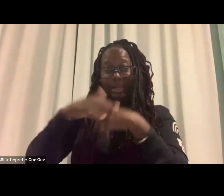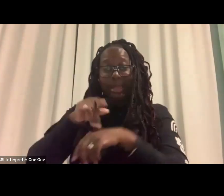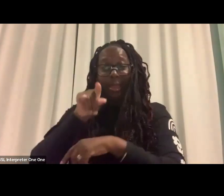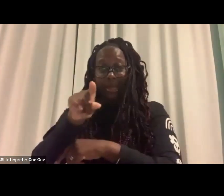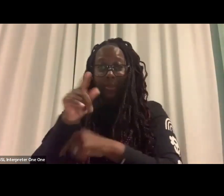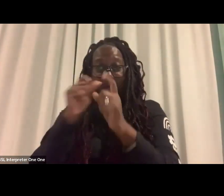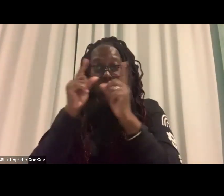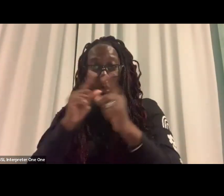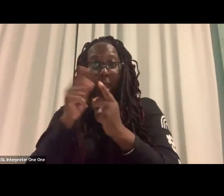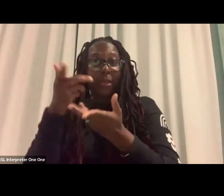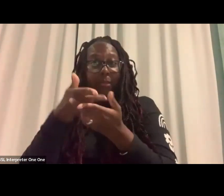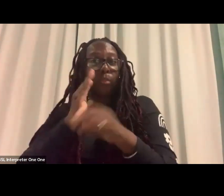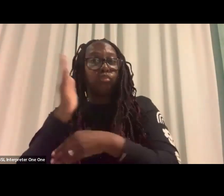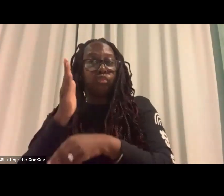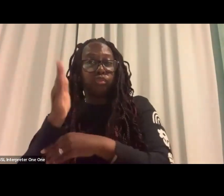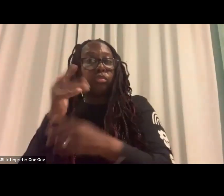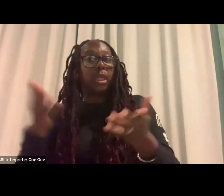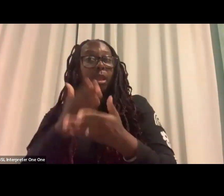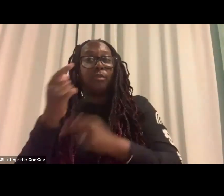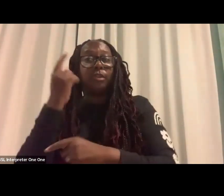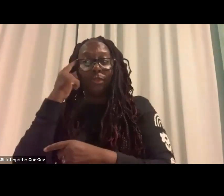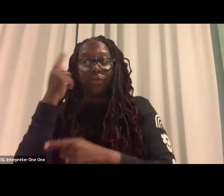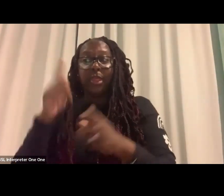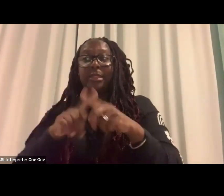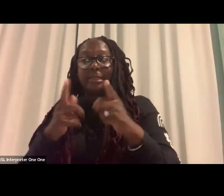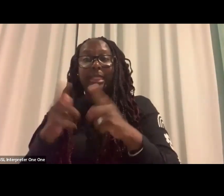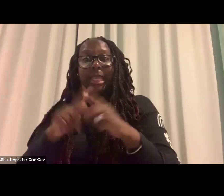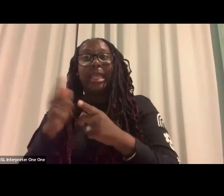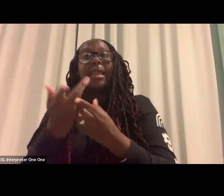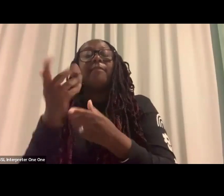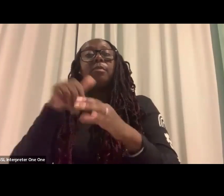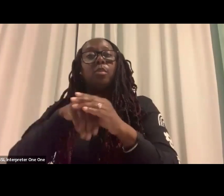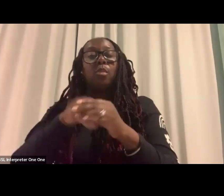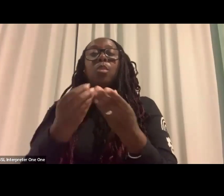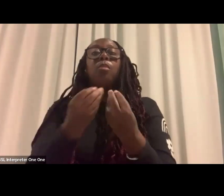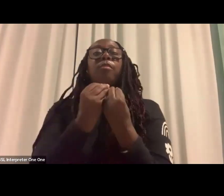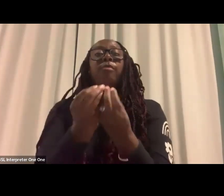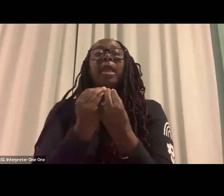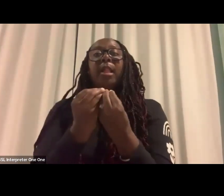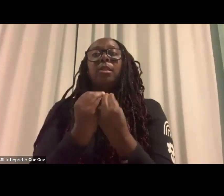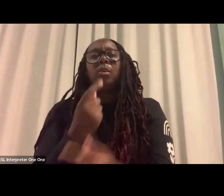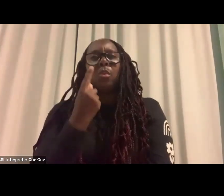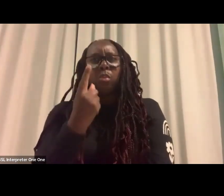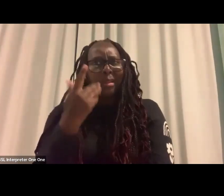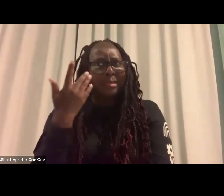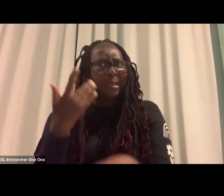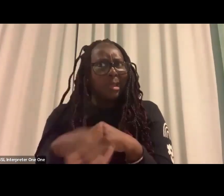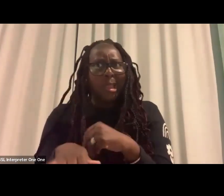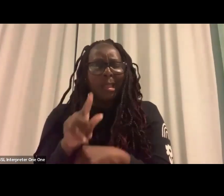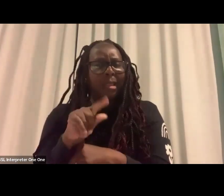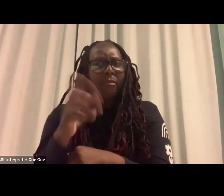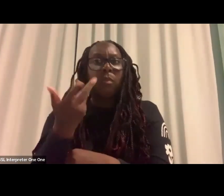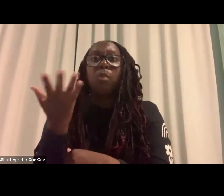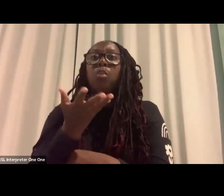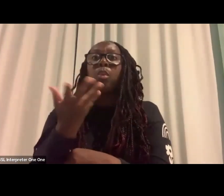for encouraging us all to think differently and infuse different values in it. And one country that has never coiled from articulating